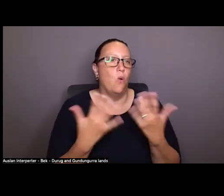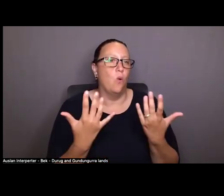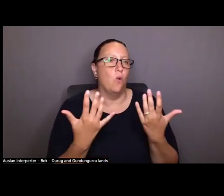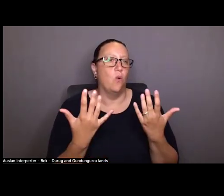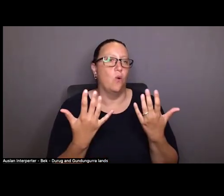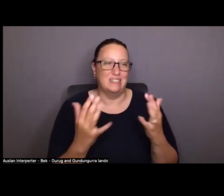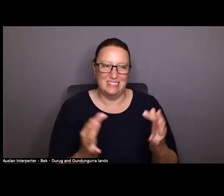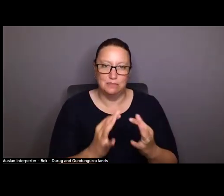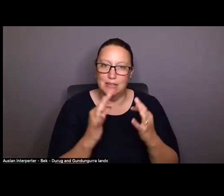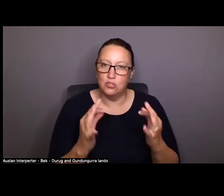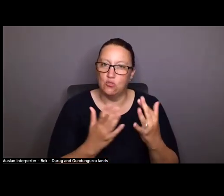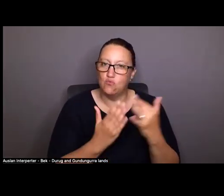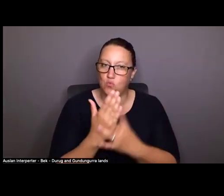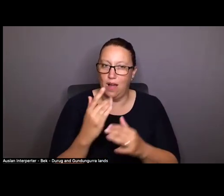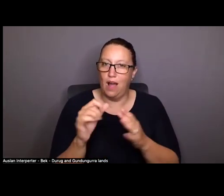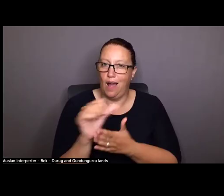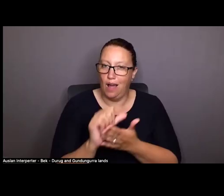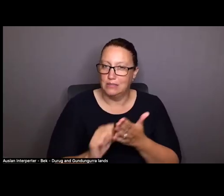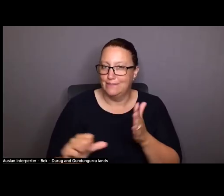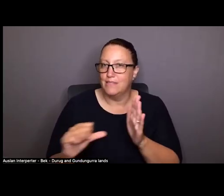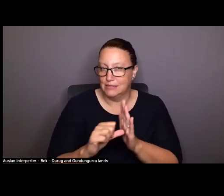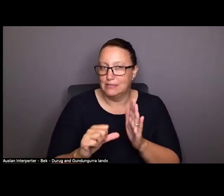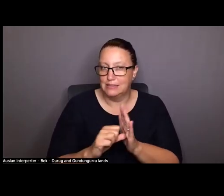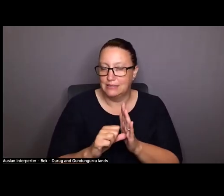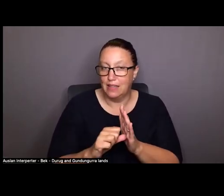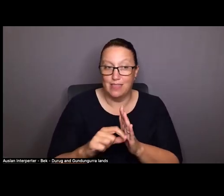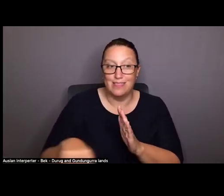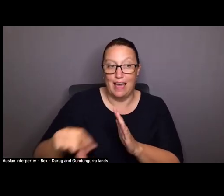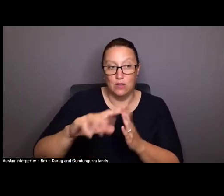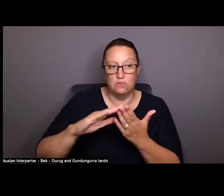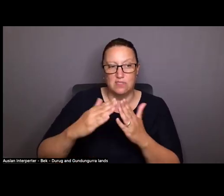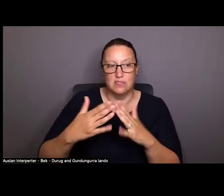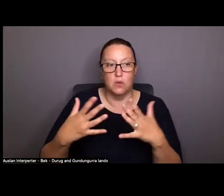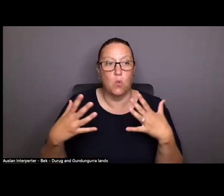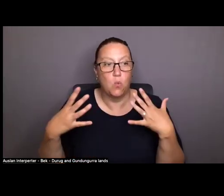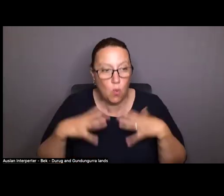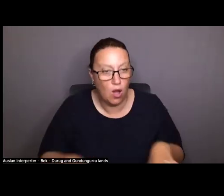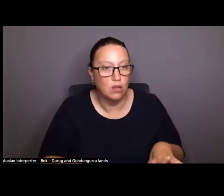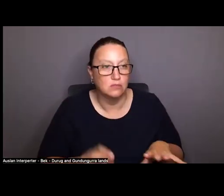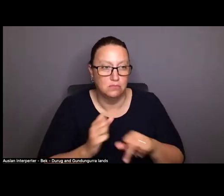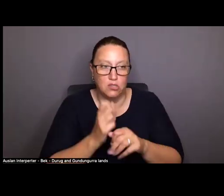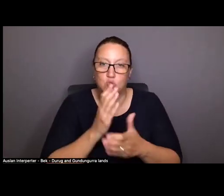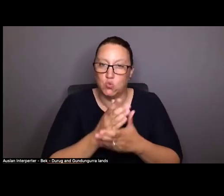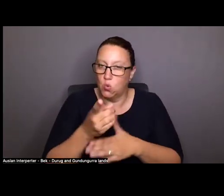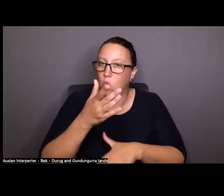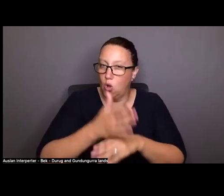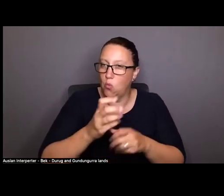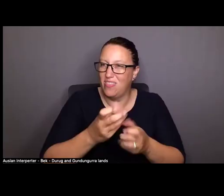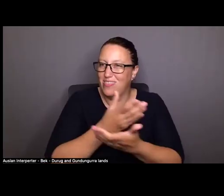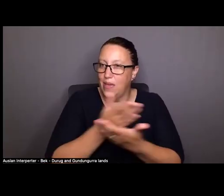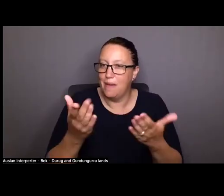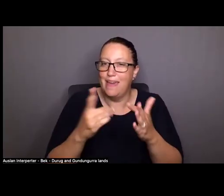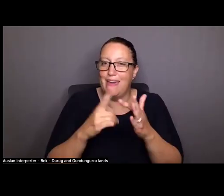especially through arts funding, we want to make sure that you're working with them in an ethical